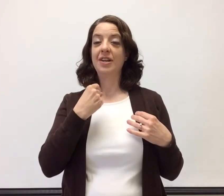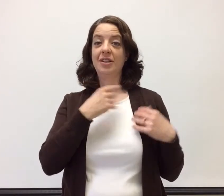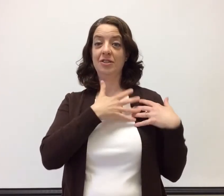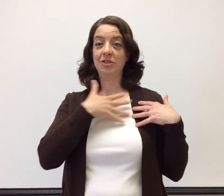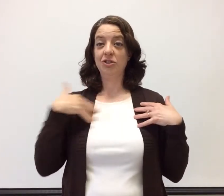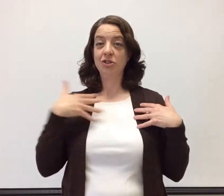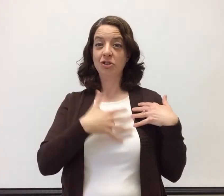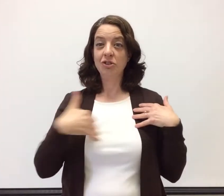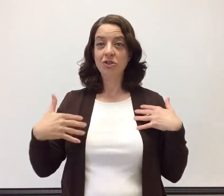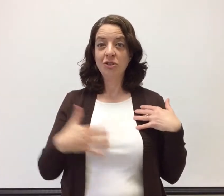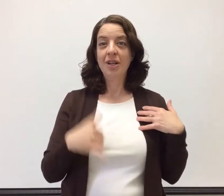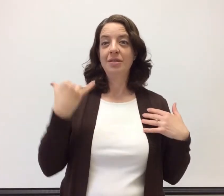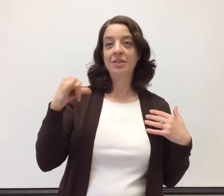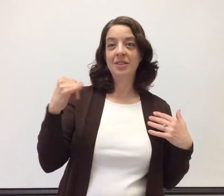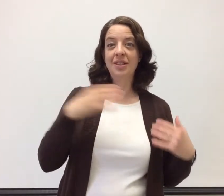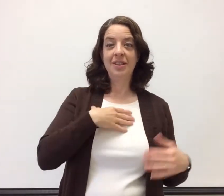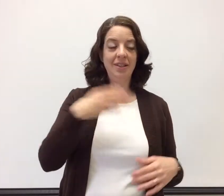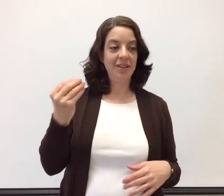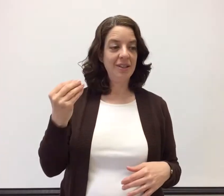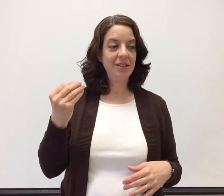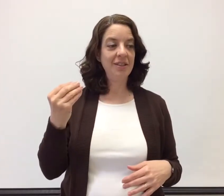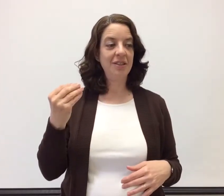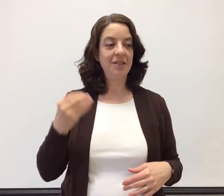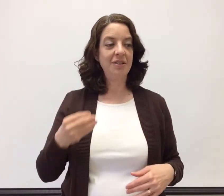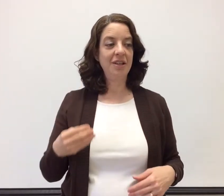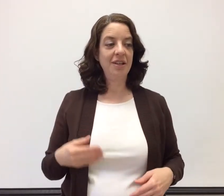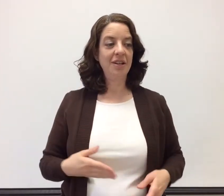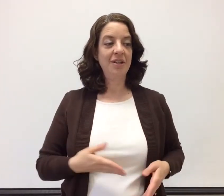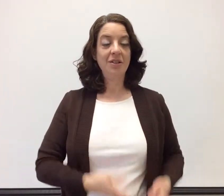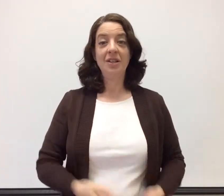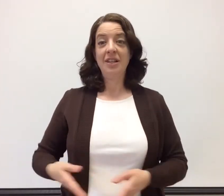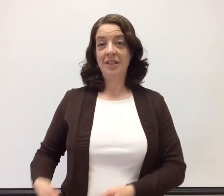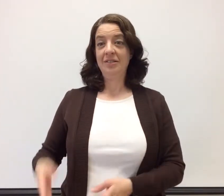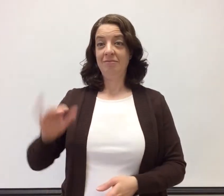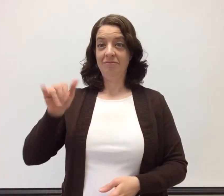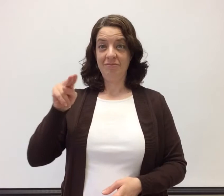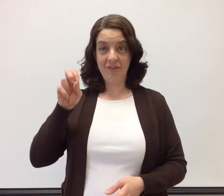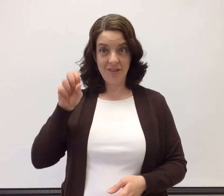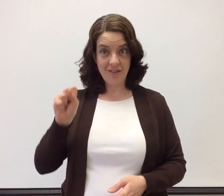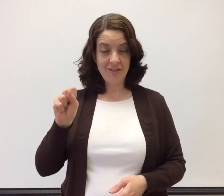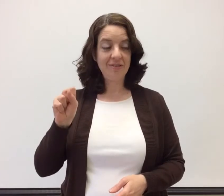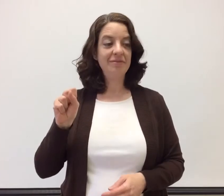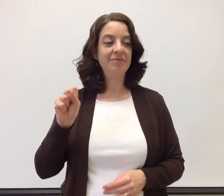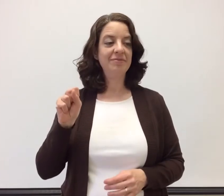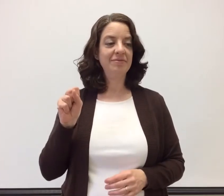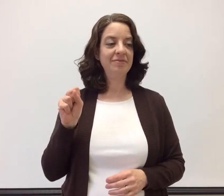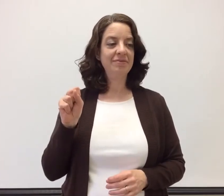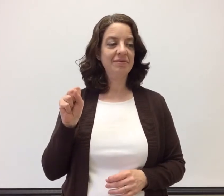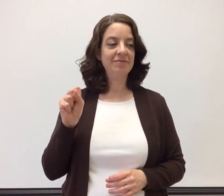It's a guy wearing a shirt that's red with stripes that are yellow and white. His pants are